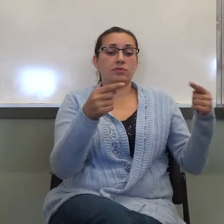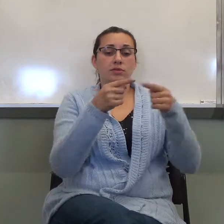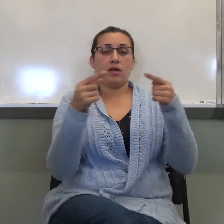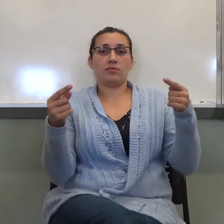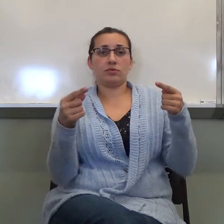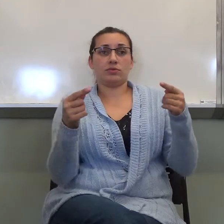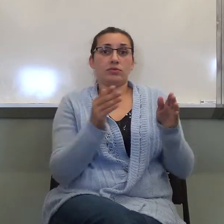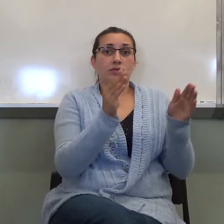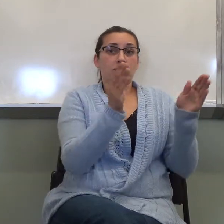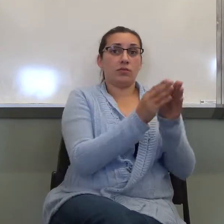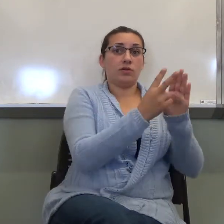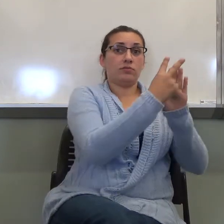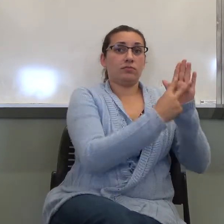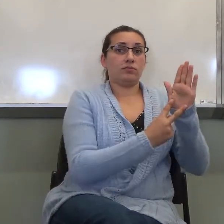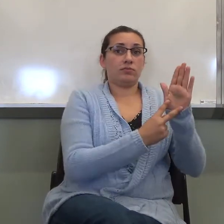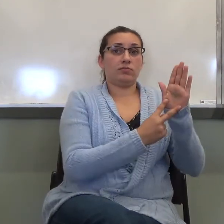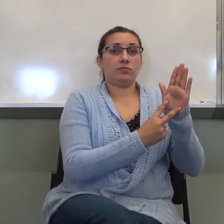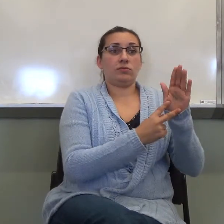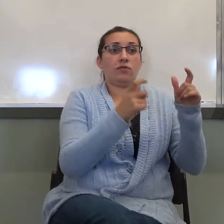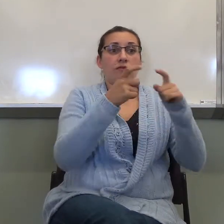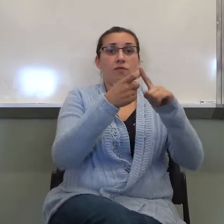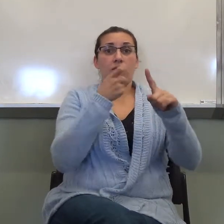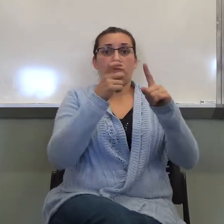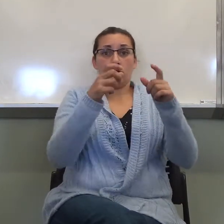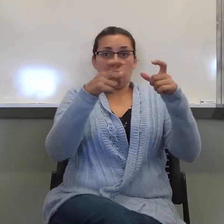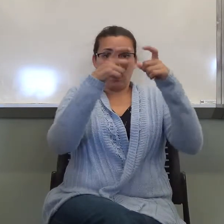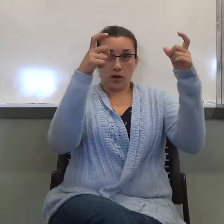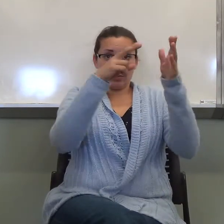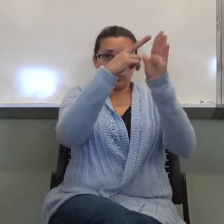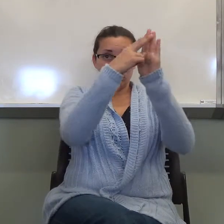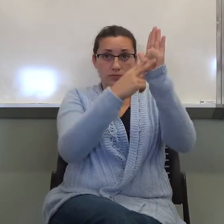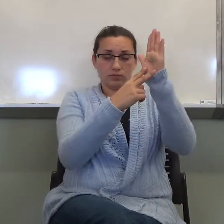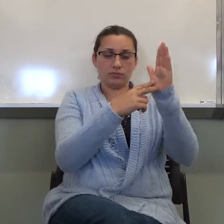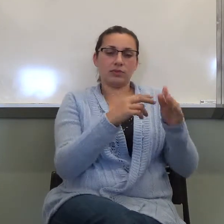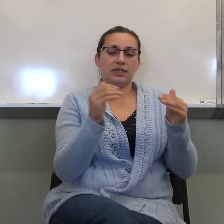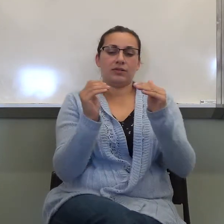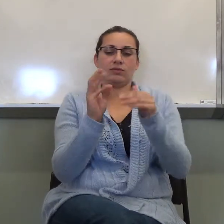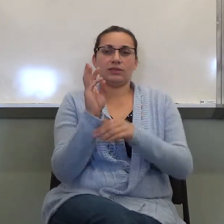value from larger, that gives you a 6. Attach the sign of the one with the larger.